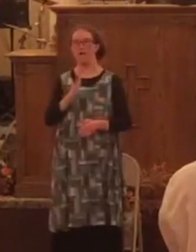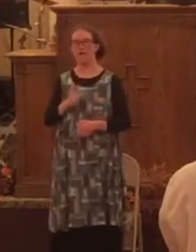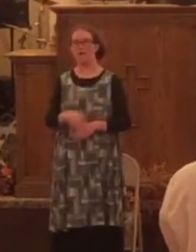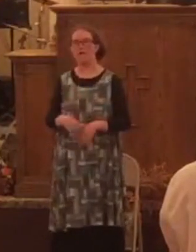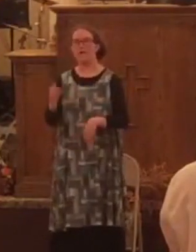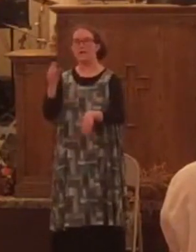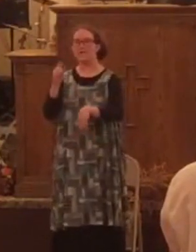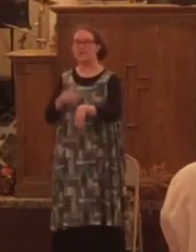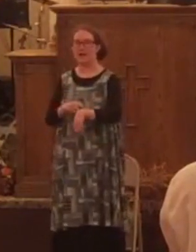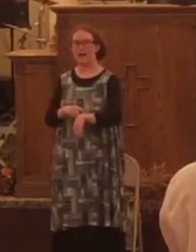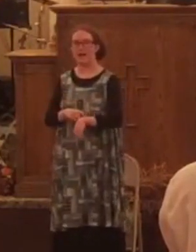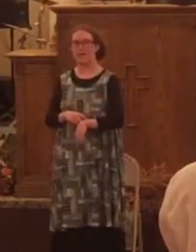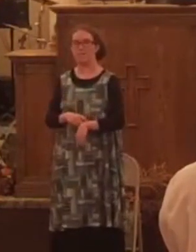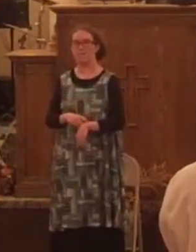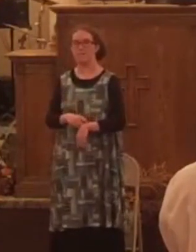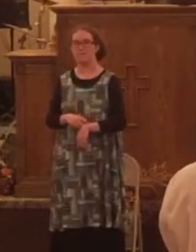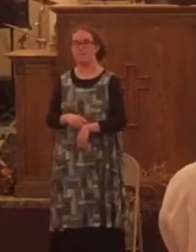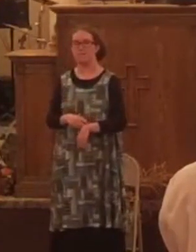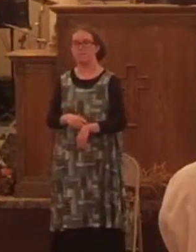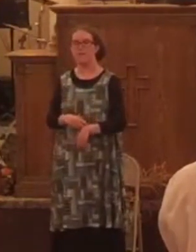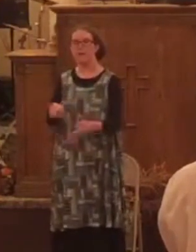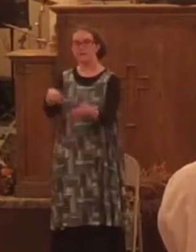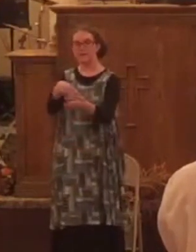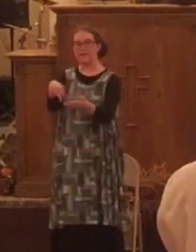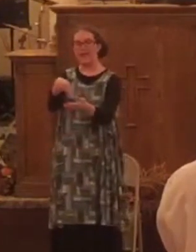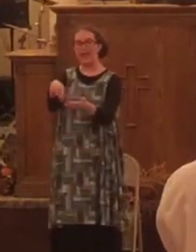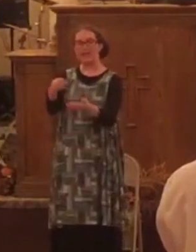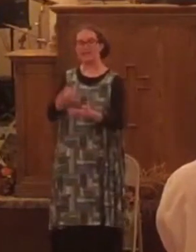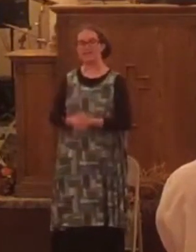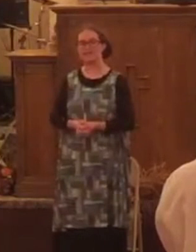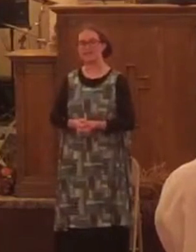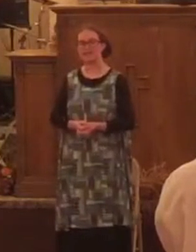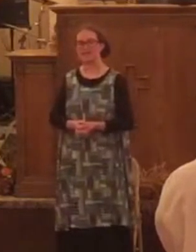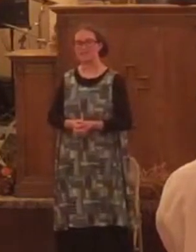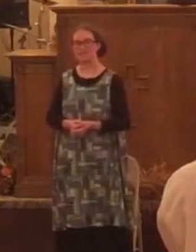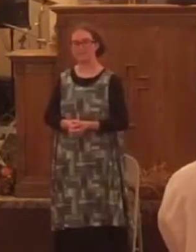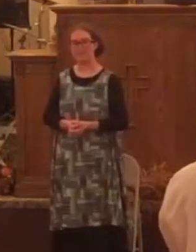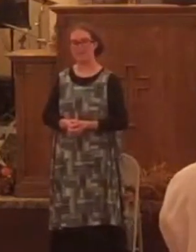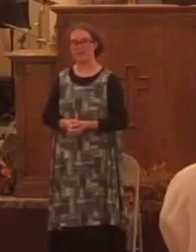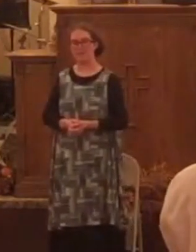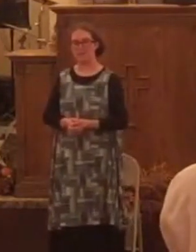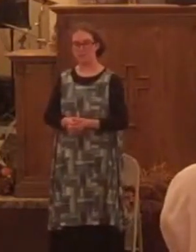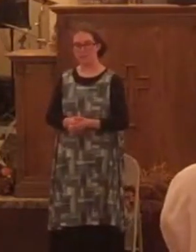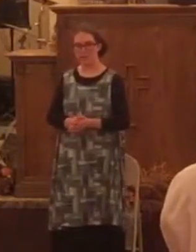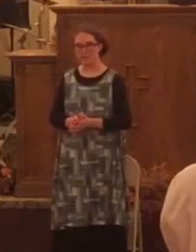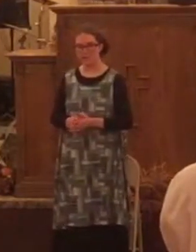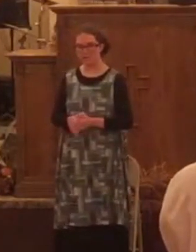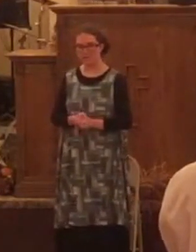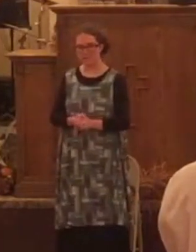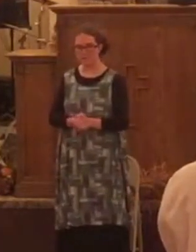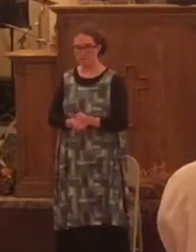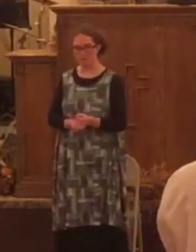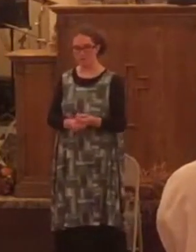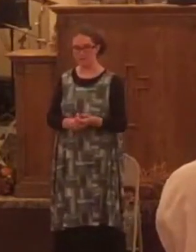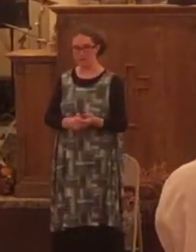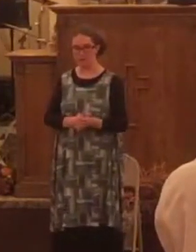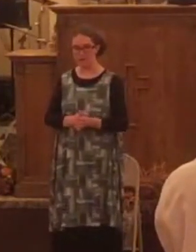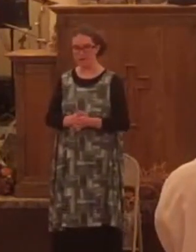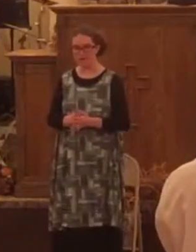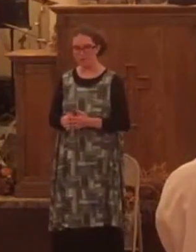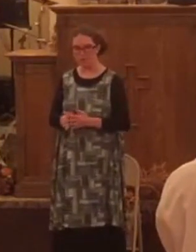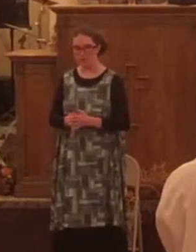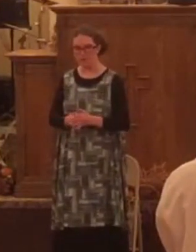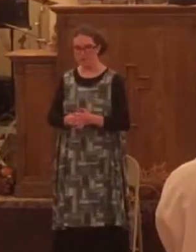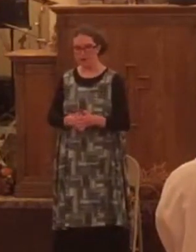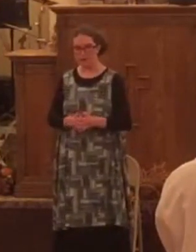it's time to dance. Amen. Hallelujah. Amen. Lord, we love you. God, thank you for your